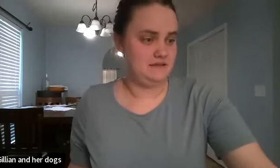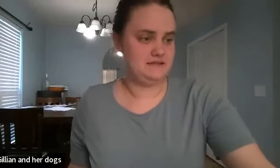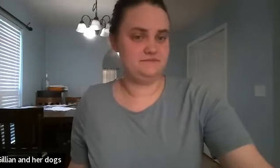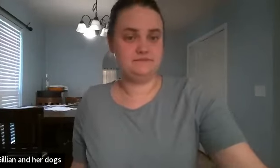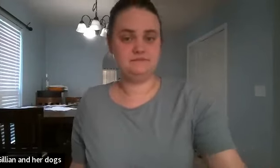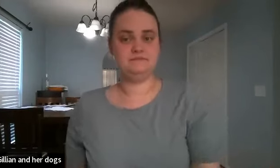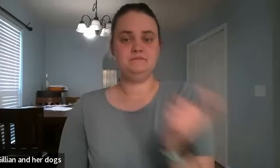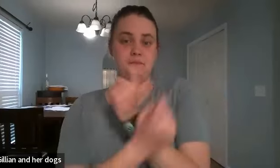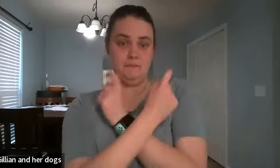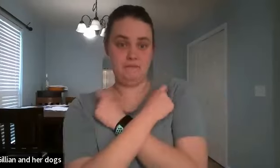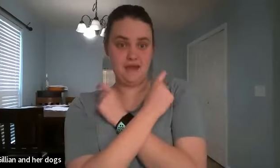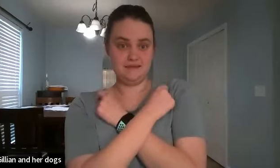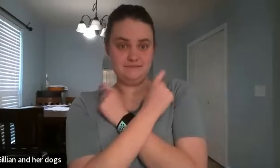Bat. Bat.